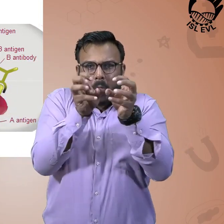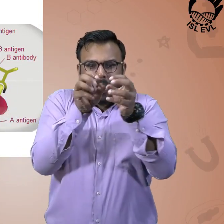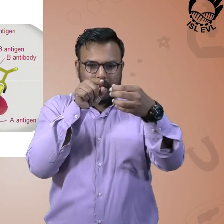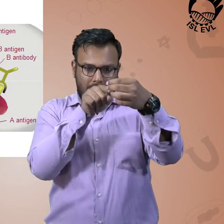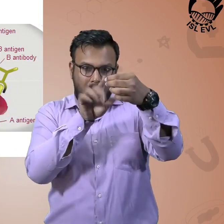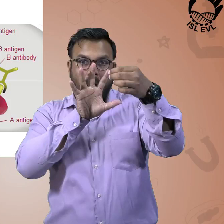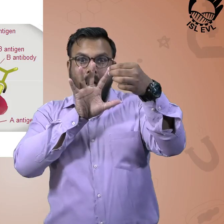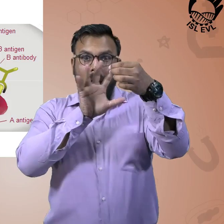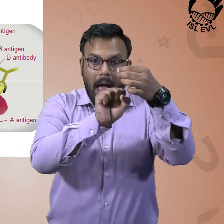blood,